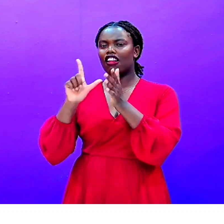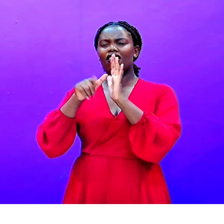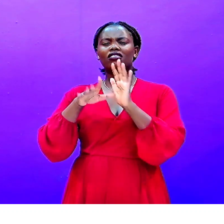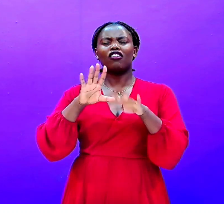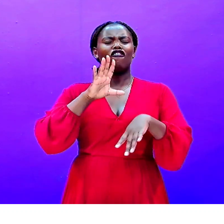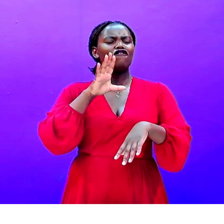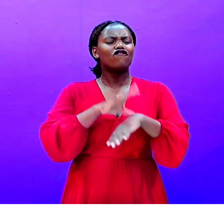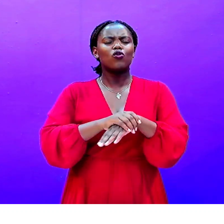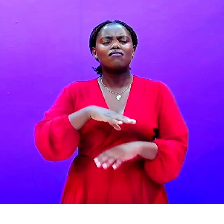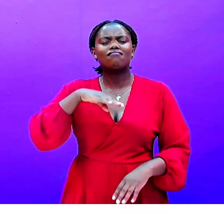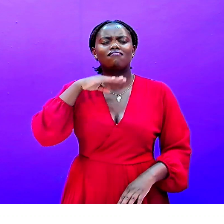In Nairobi,